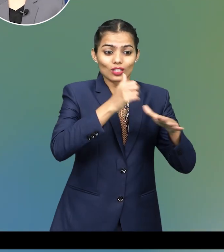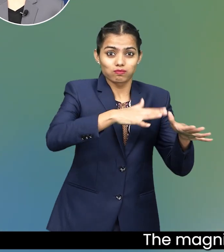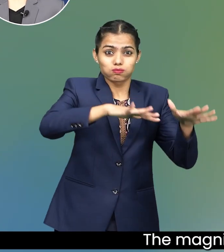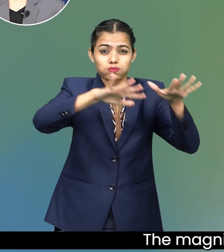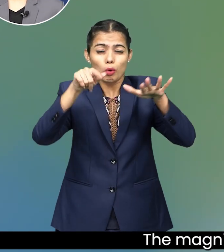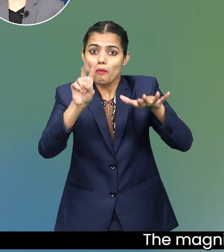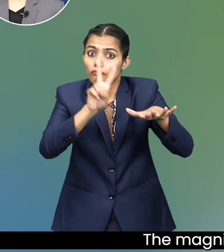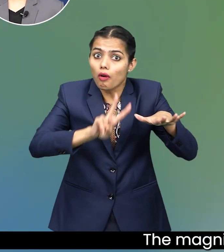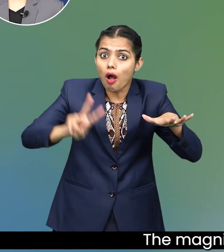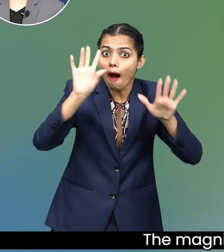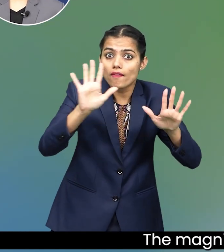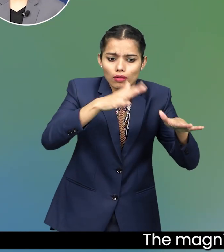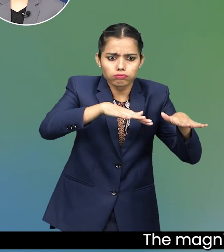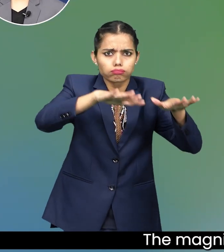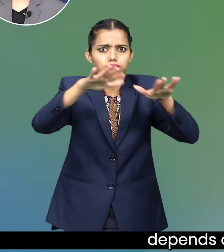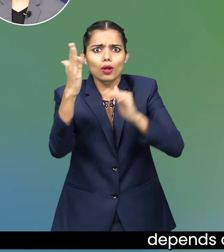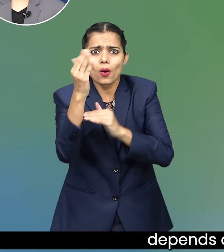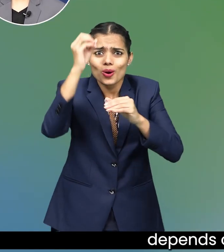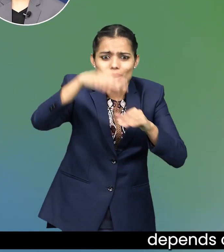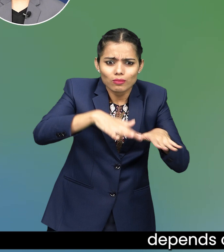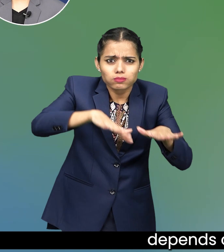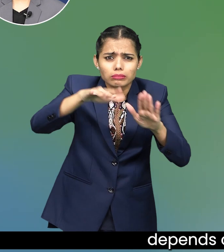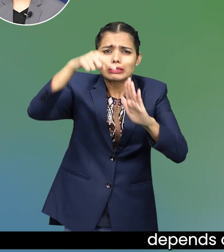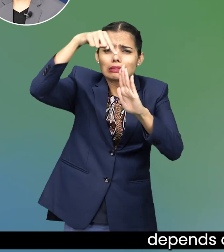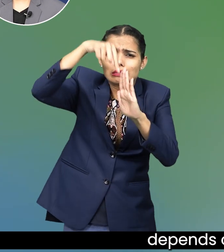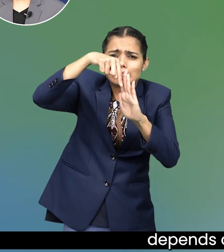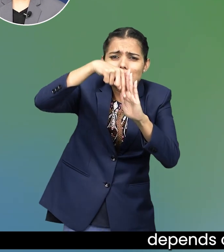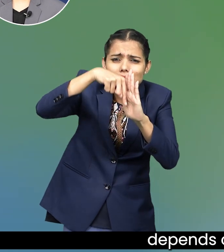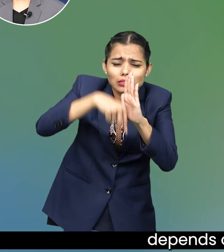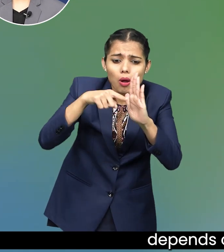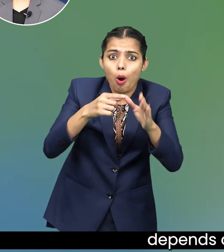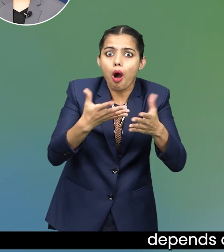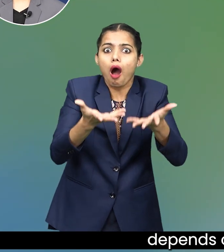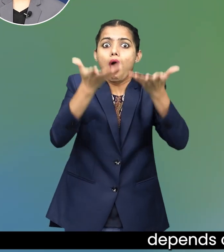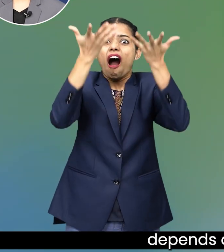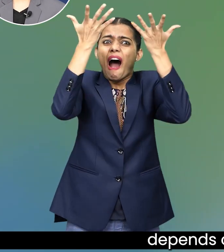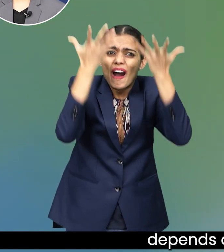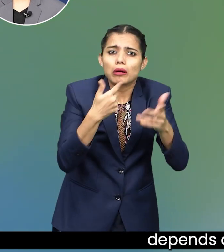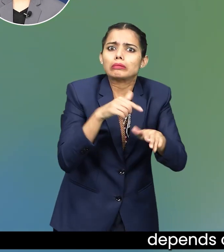the magnitude of the buoyant force depends on the density of the fluid